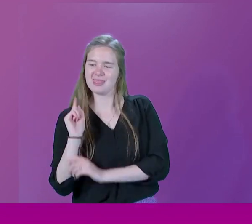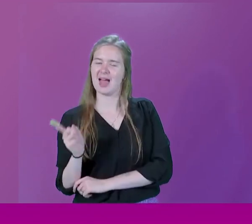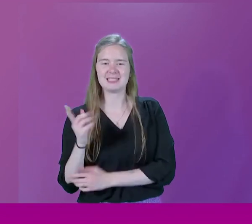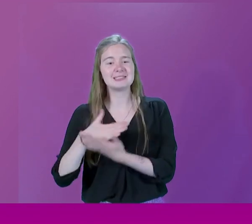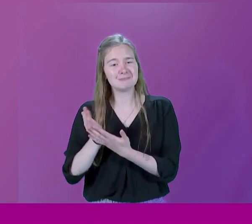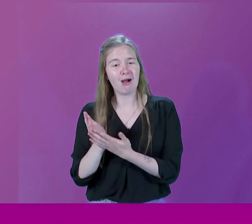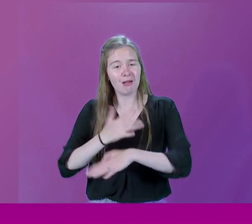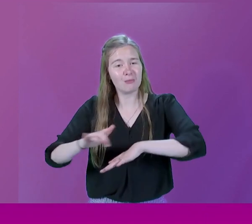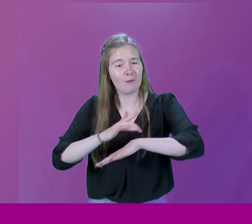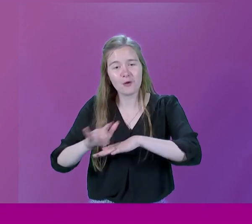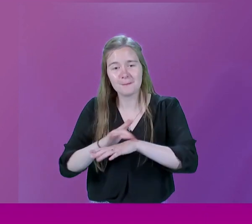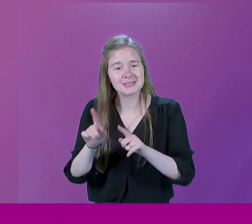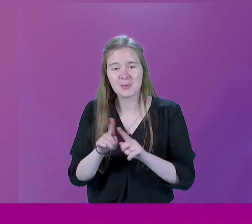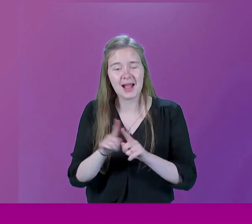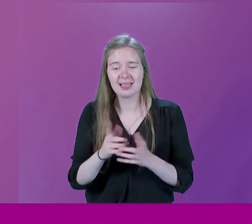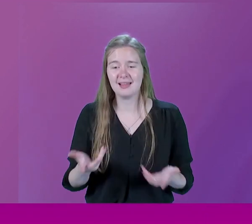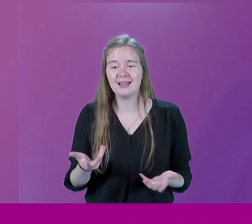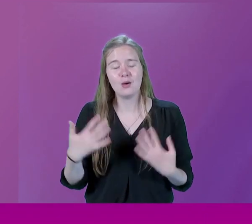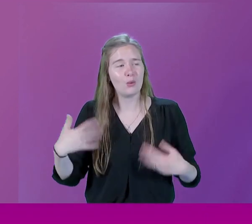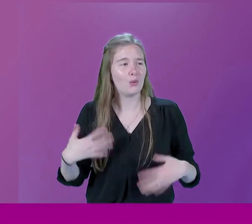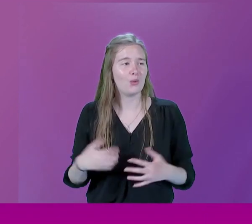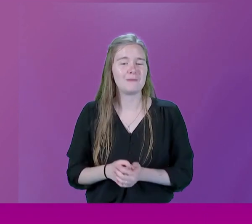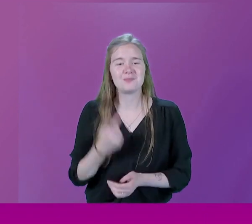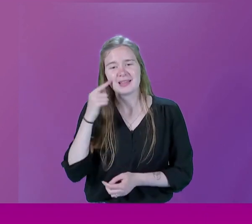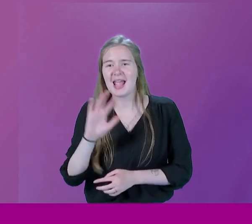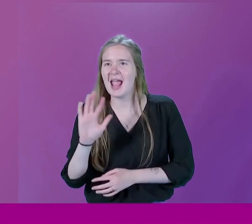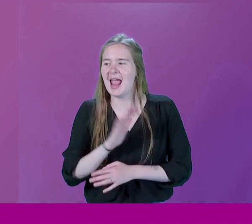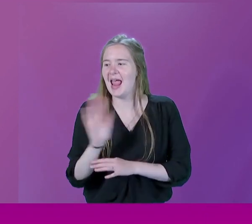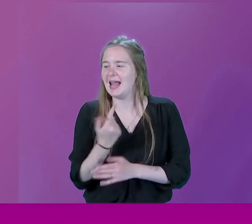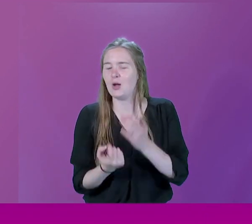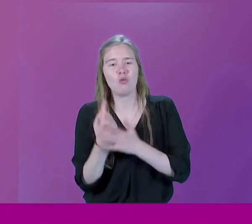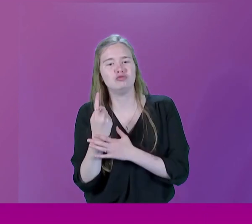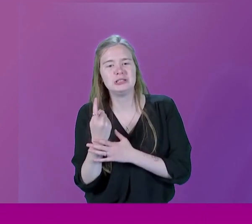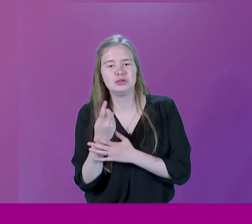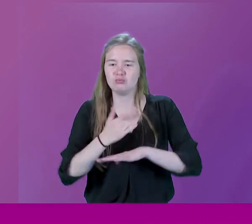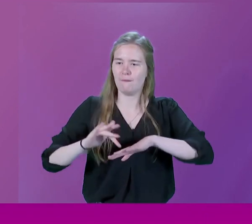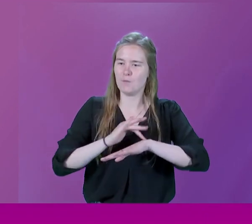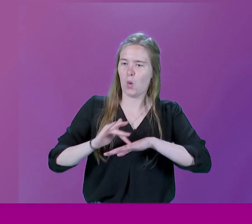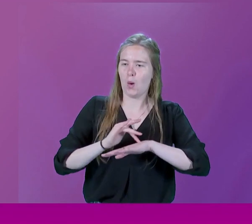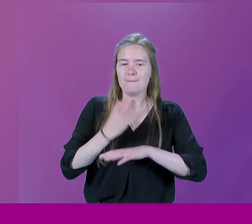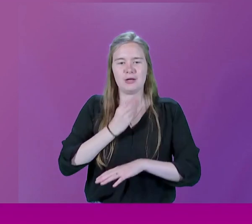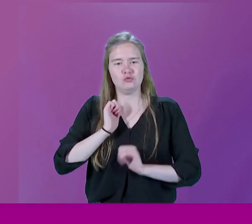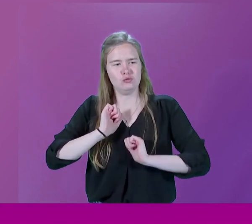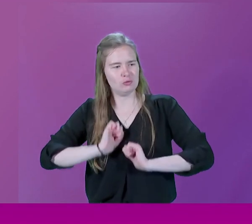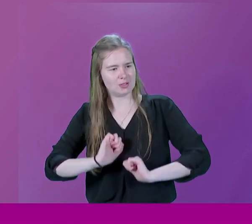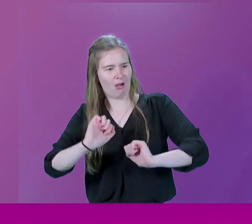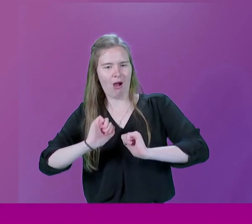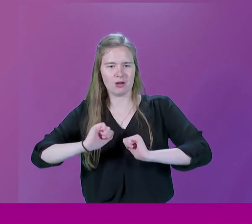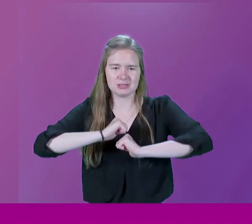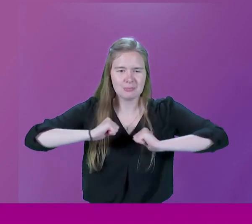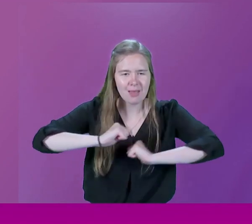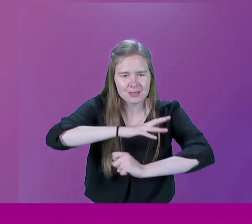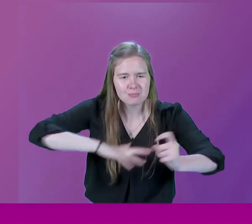all part of the performance as well. I think any opportunity we can to perform and really using our